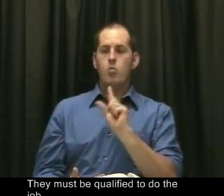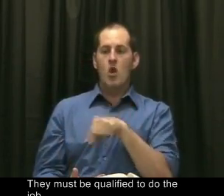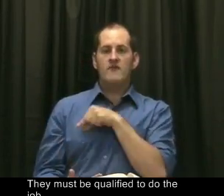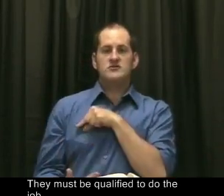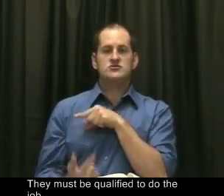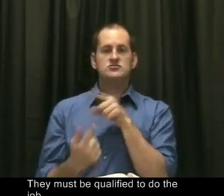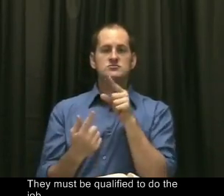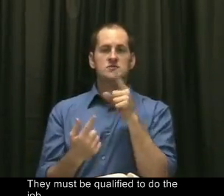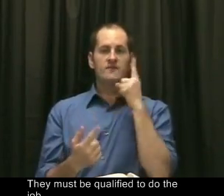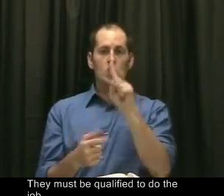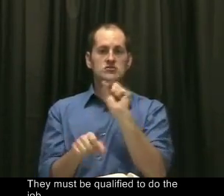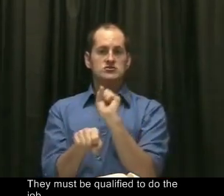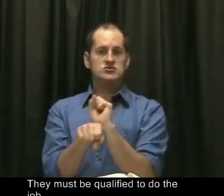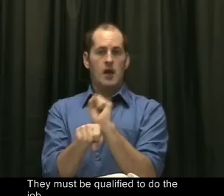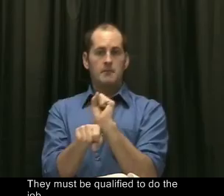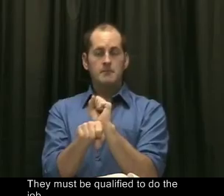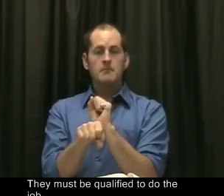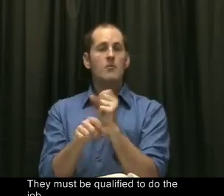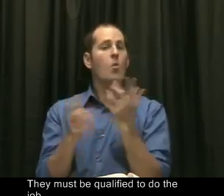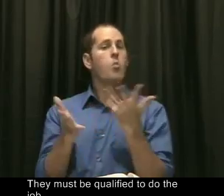They must be qualified to do the job.